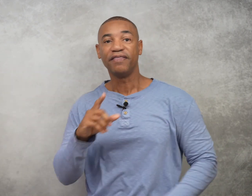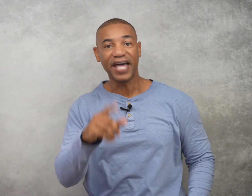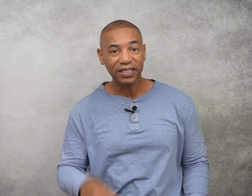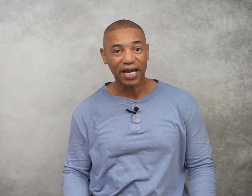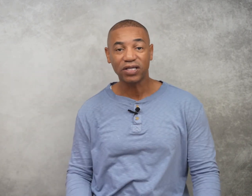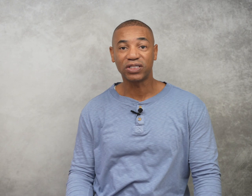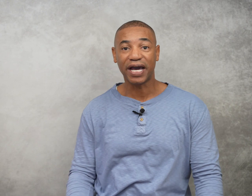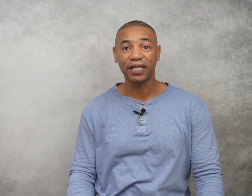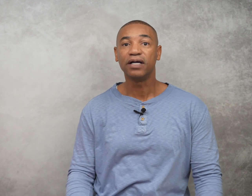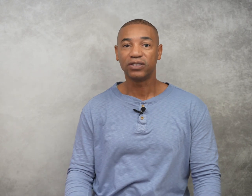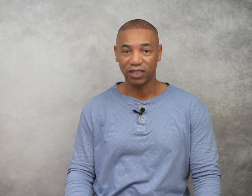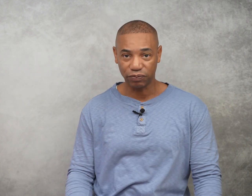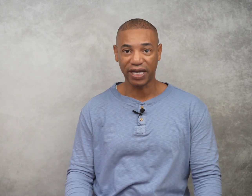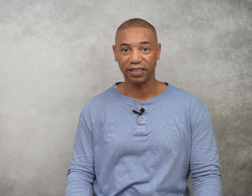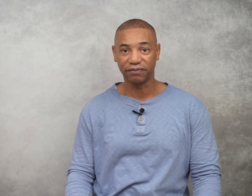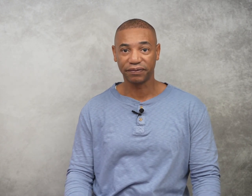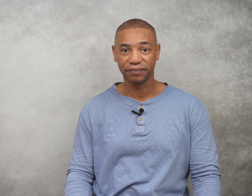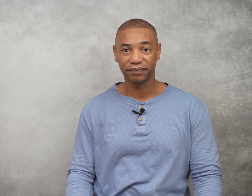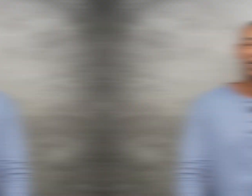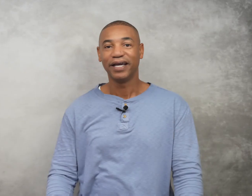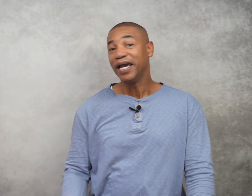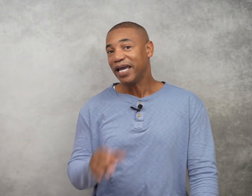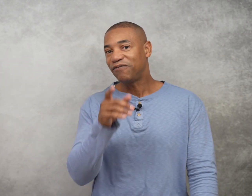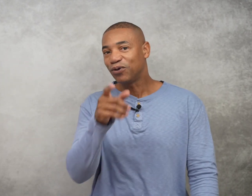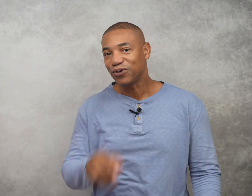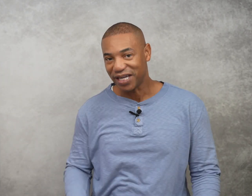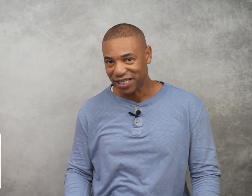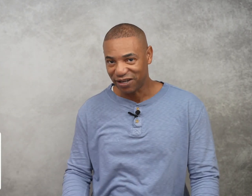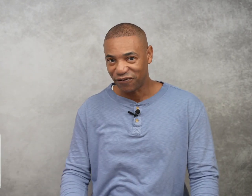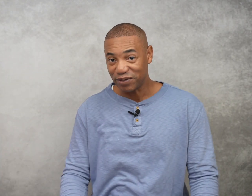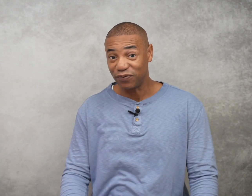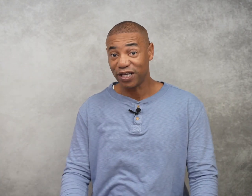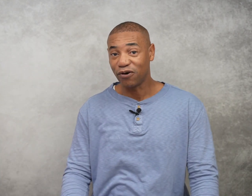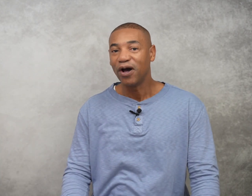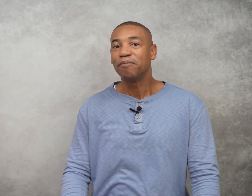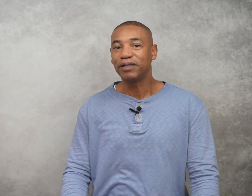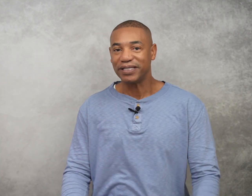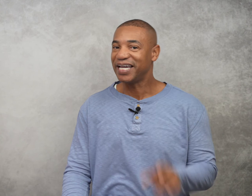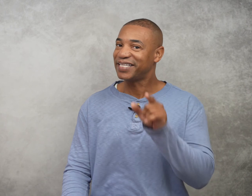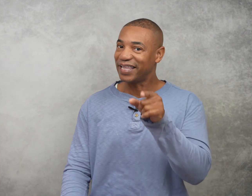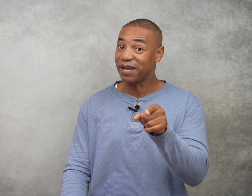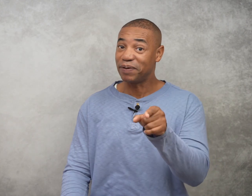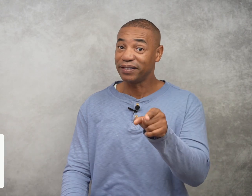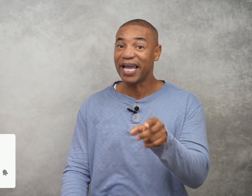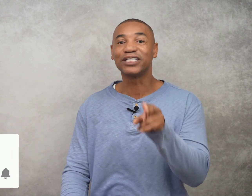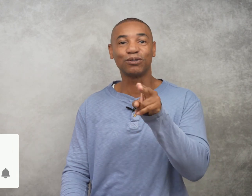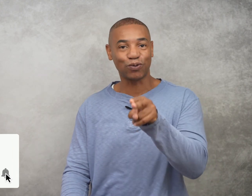That is how you sign subjective. If you learned anything from this video, please hit that like button and subscribe.